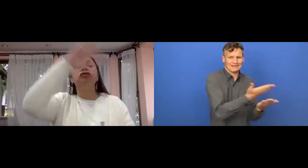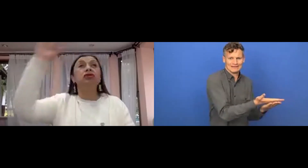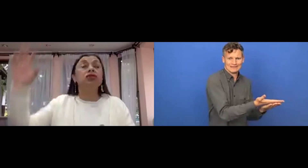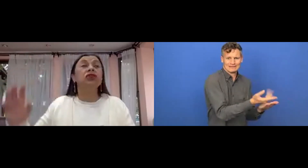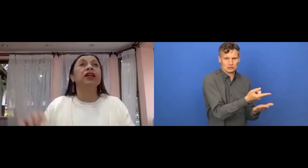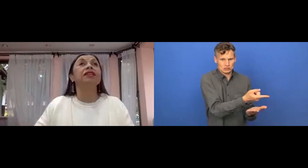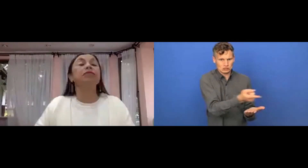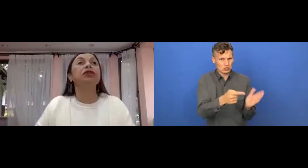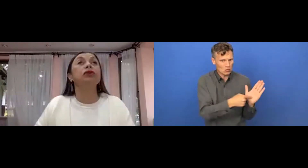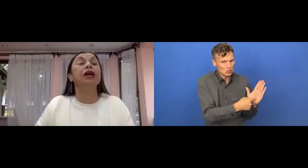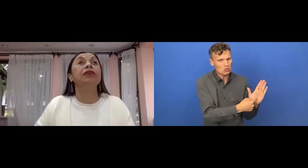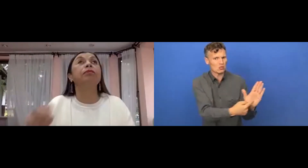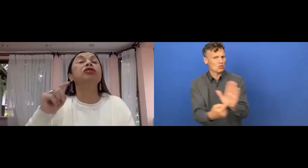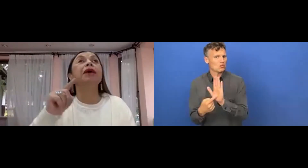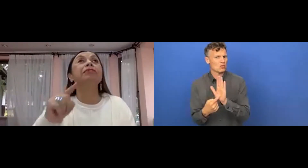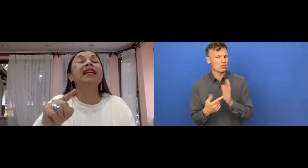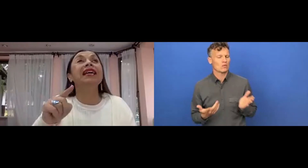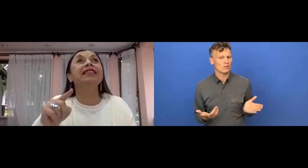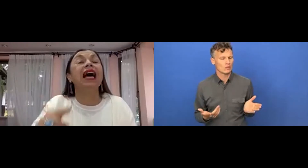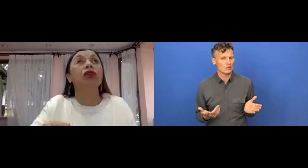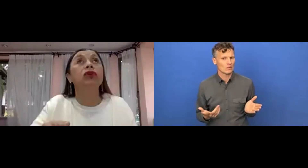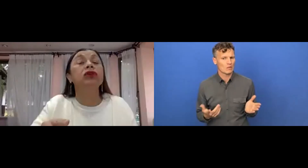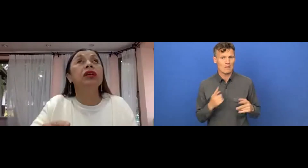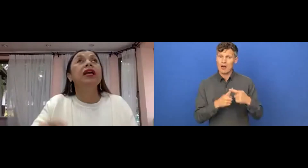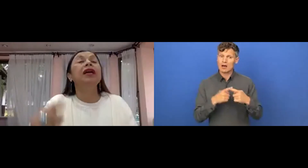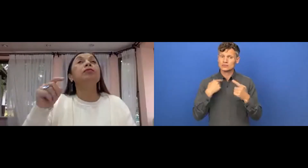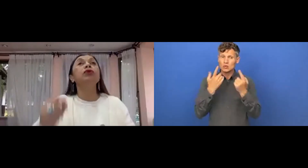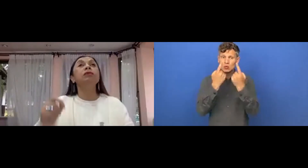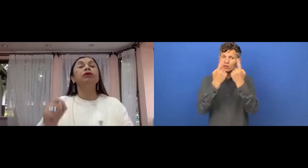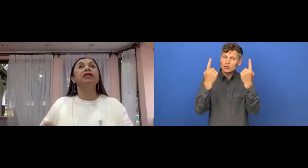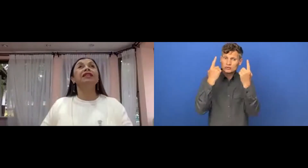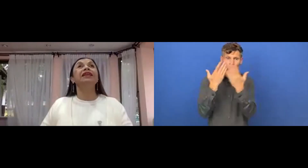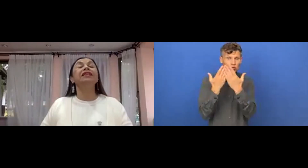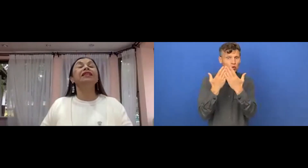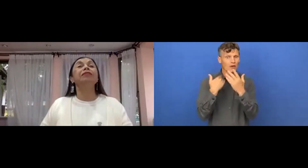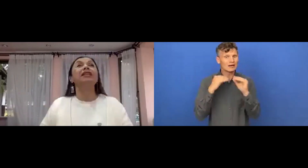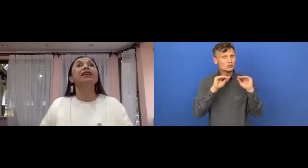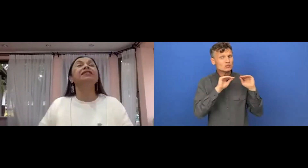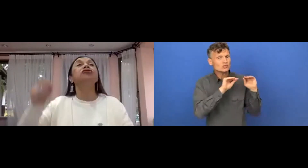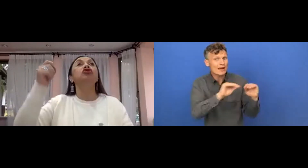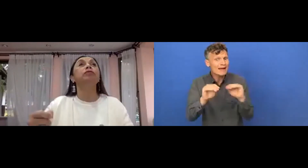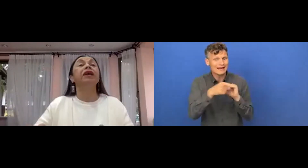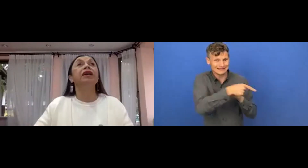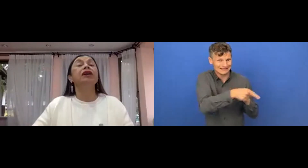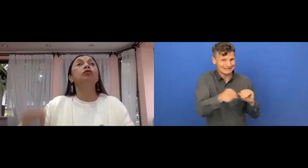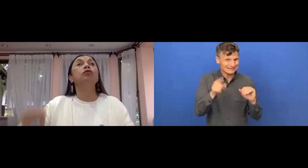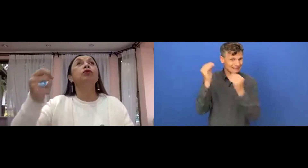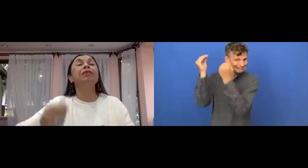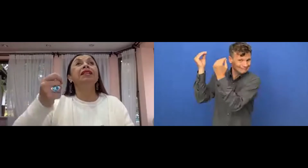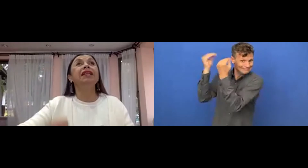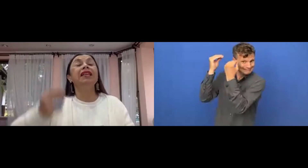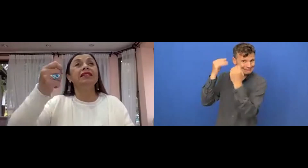are trained, training for the whole teaching system, but also the government. It's very